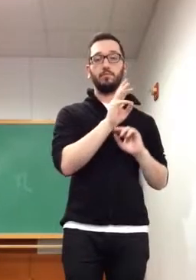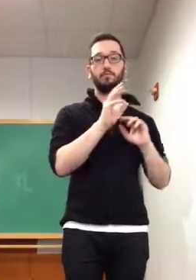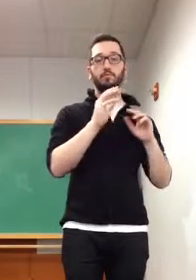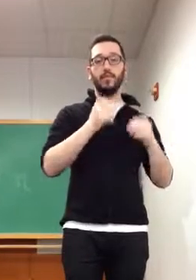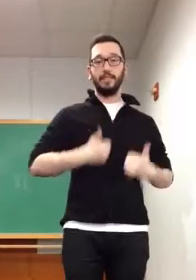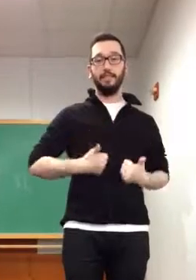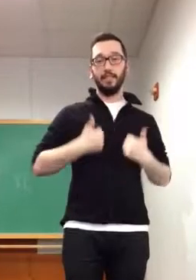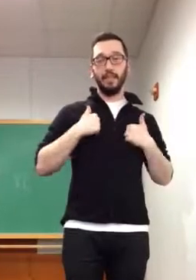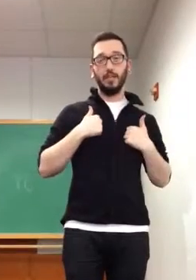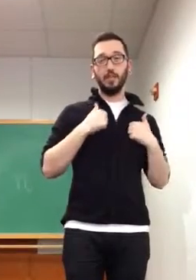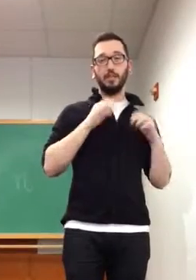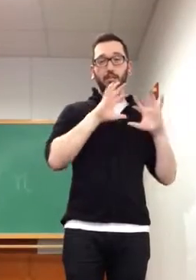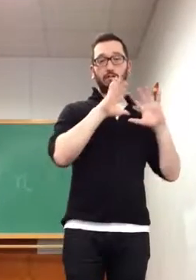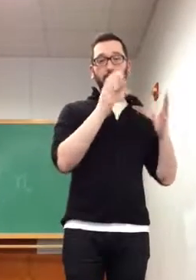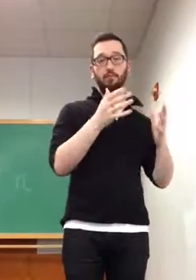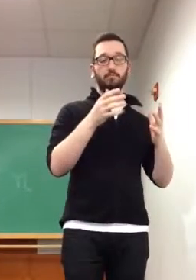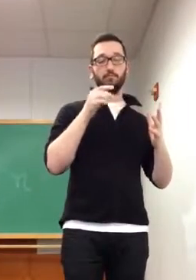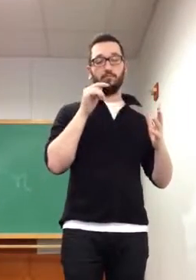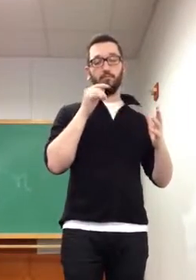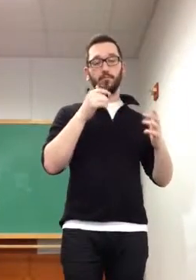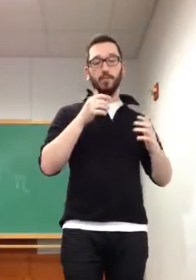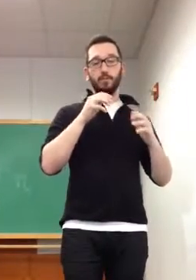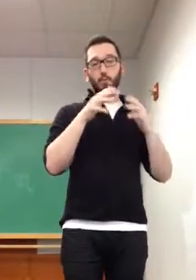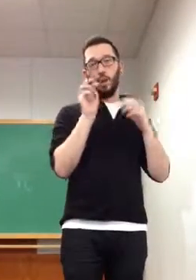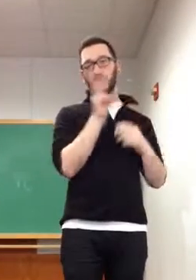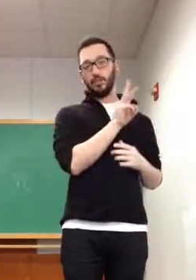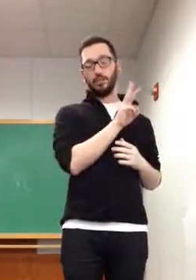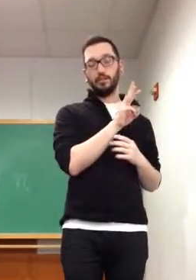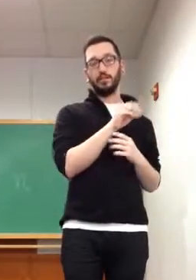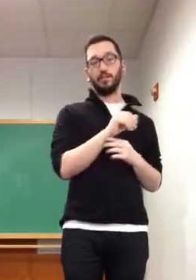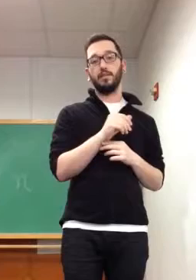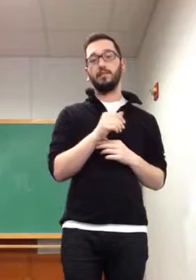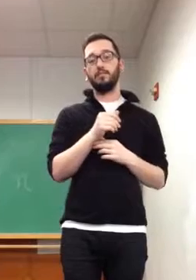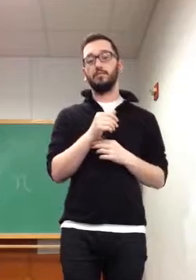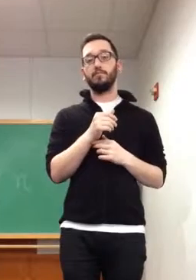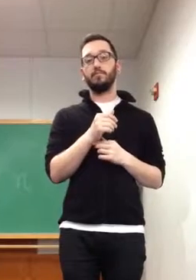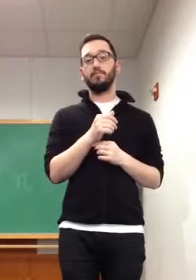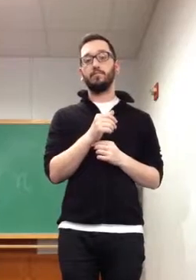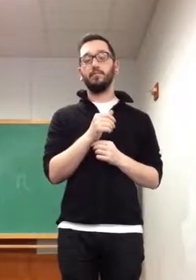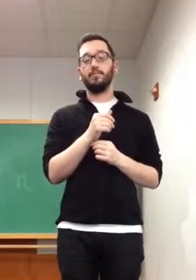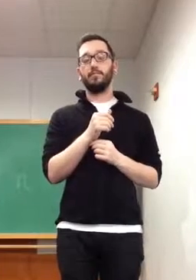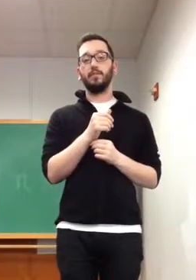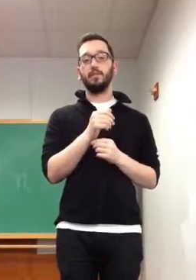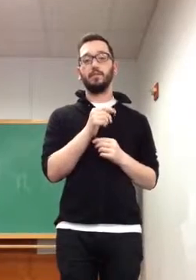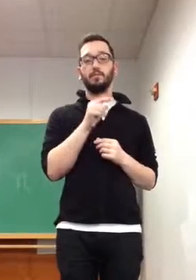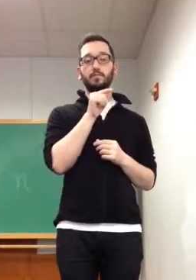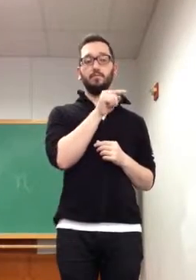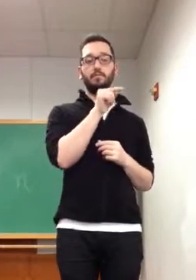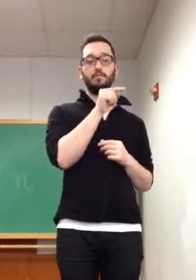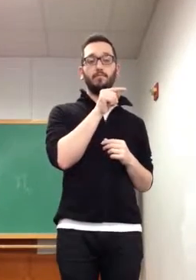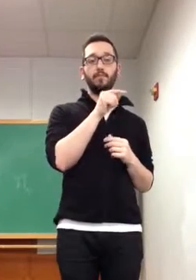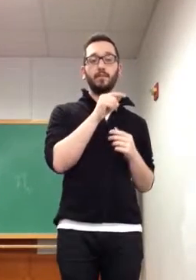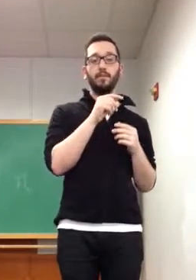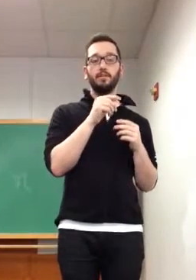context within which American history was placed. And Western Civ was a narrative